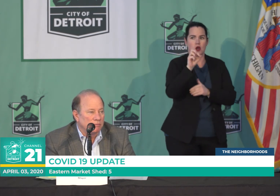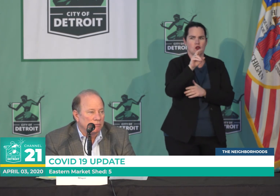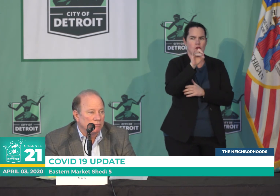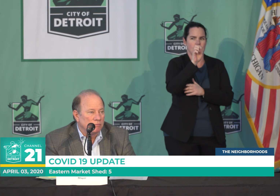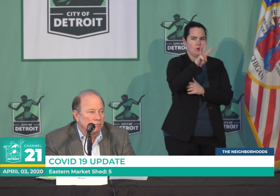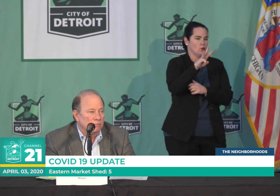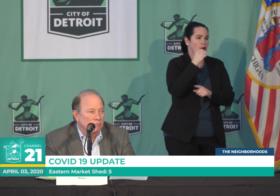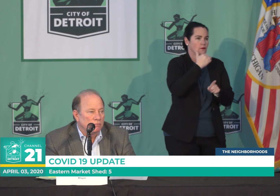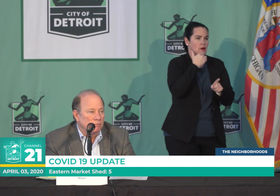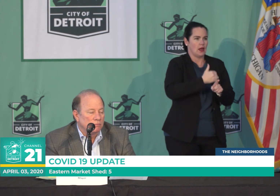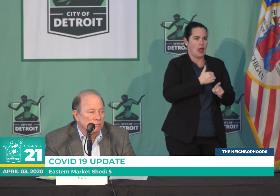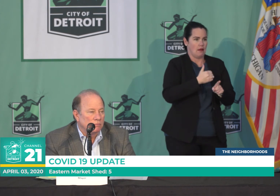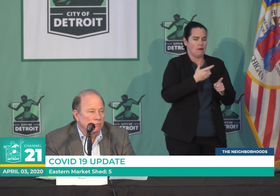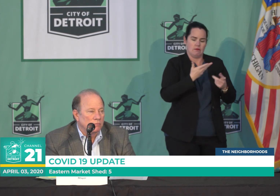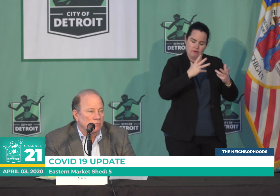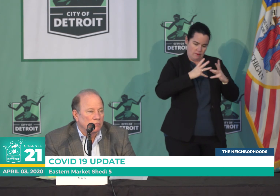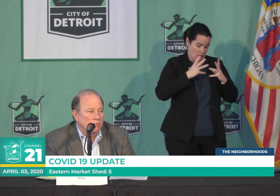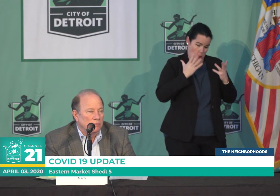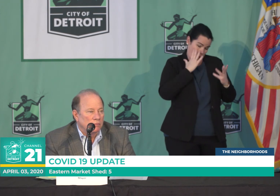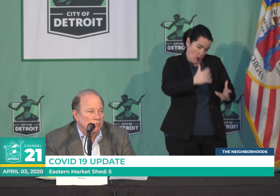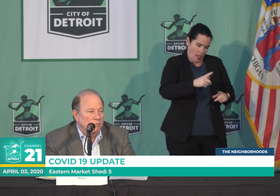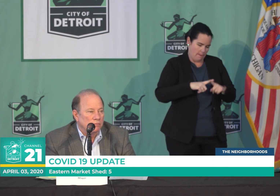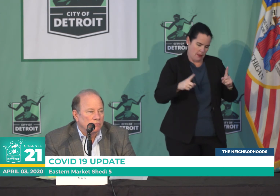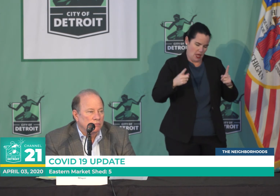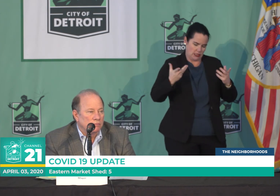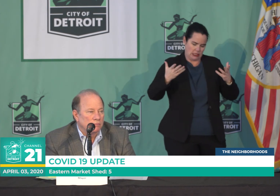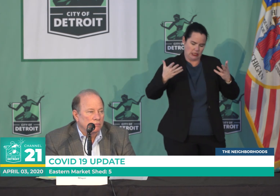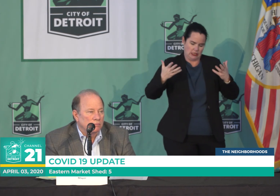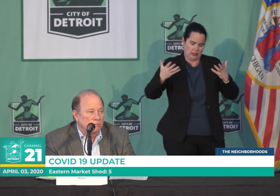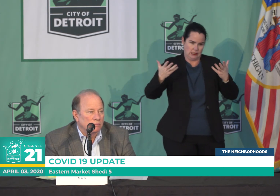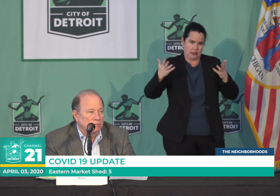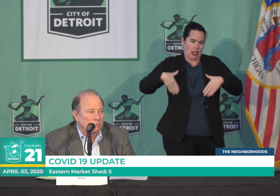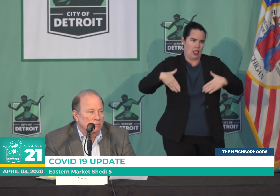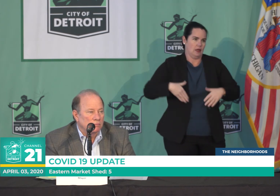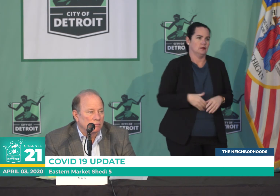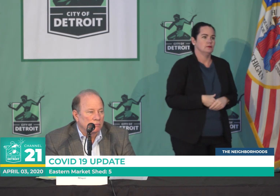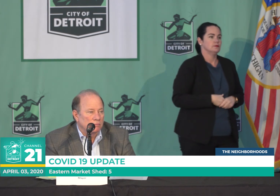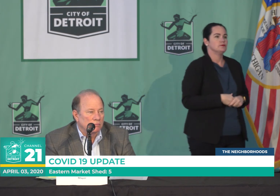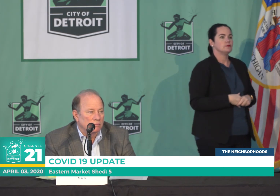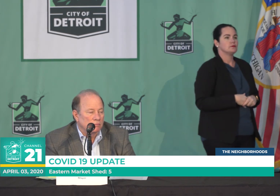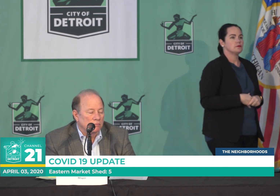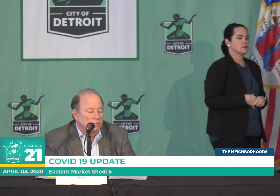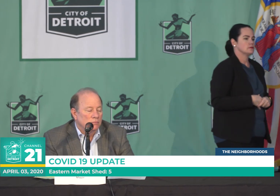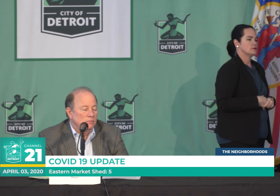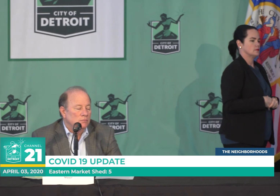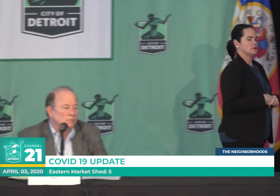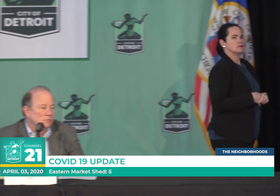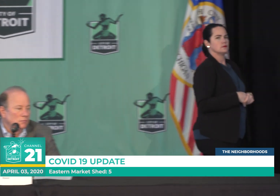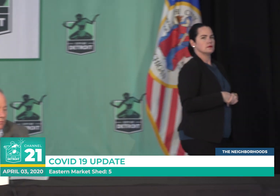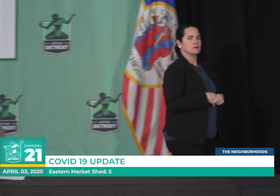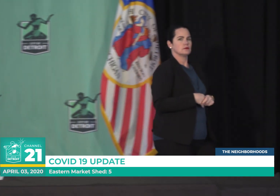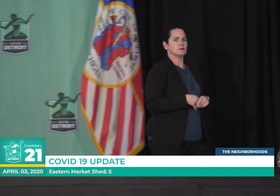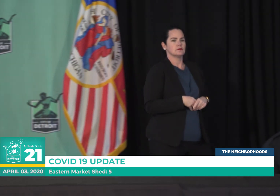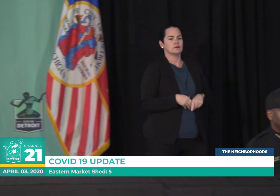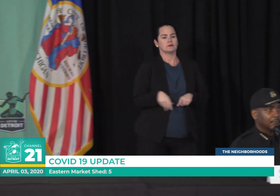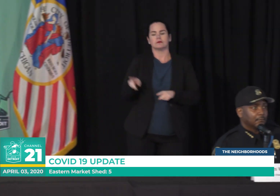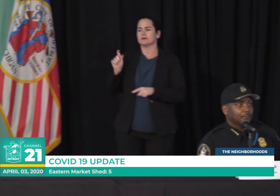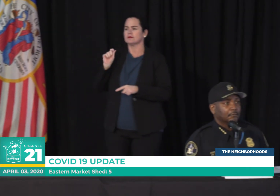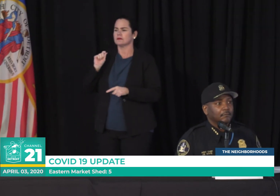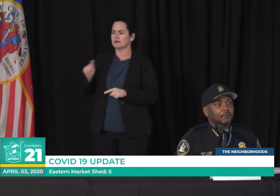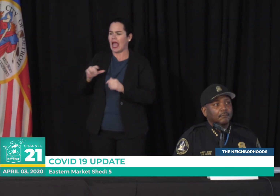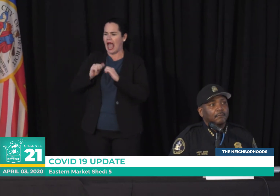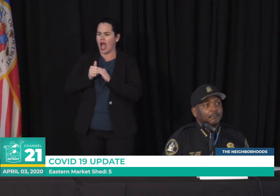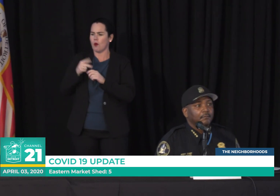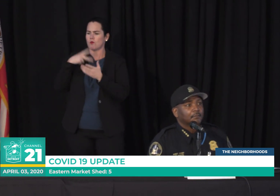point. Okay. Can Assistant Chief White elaborate a little bit on how Project Greenlight will be incorporated into your effort